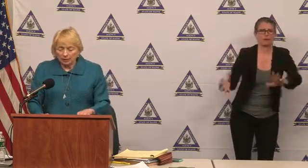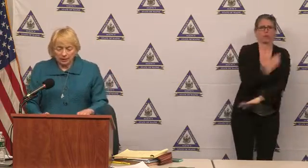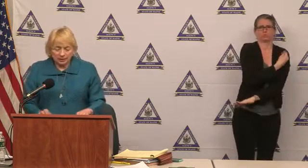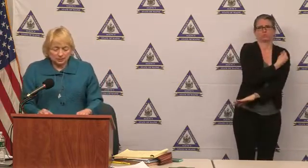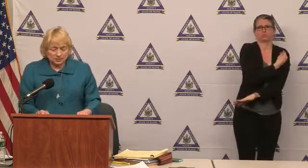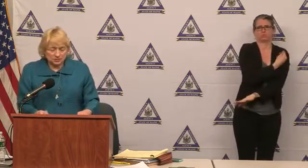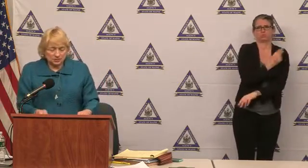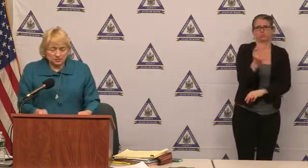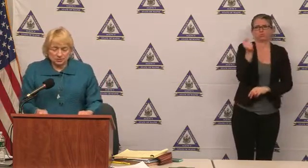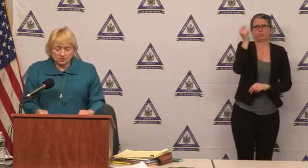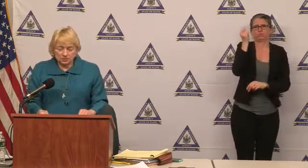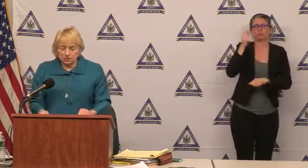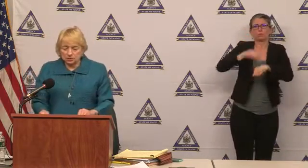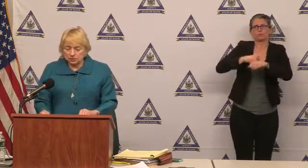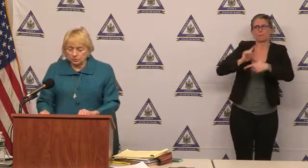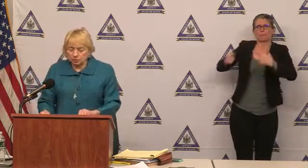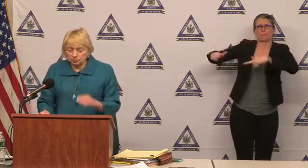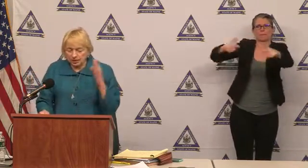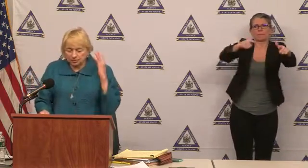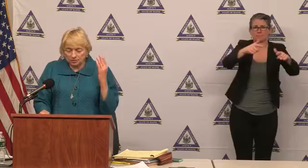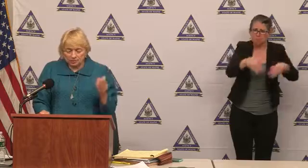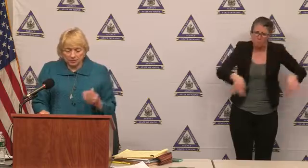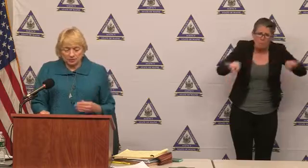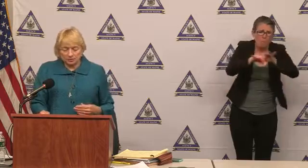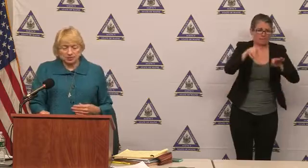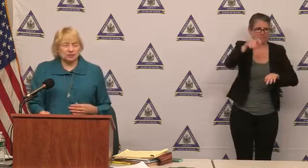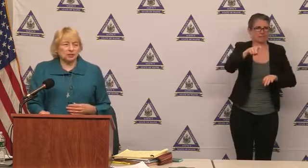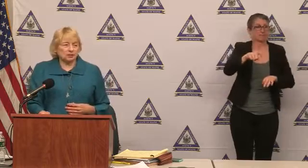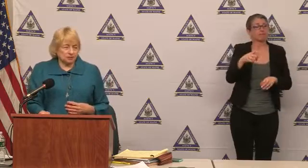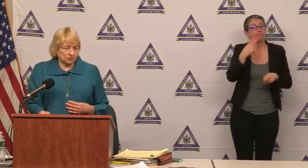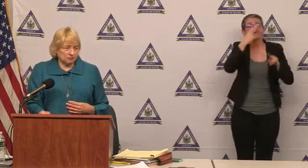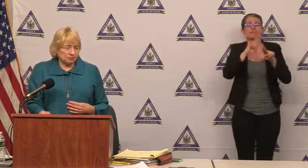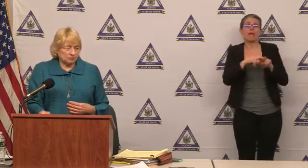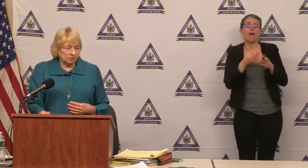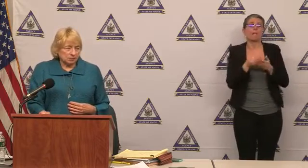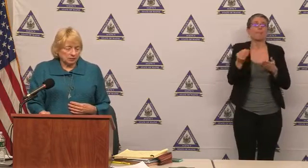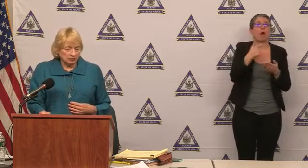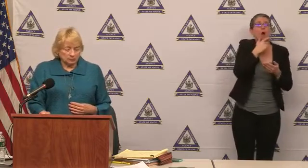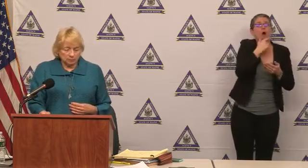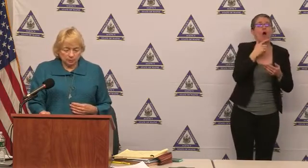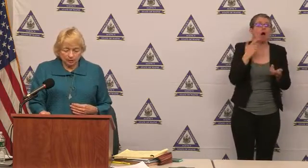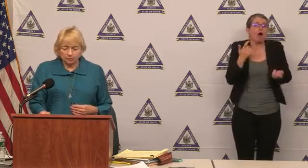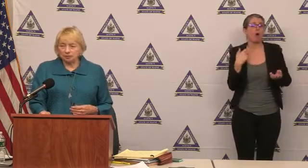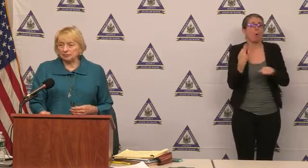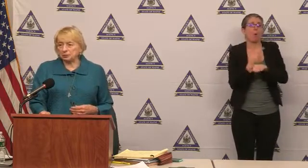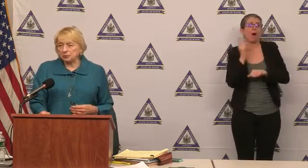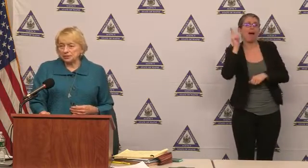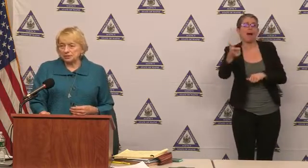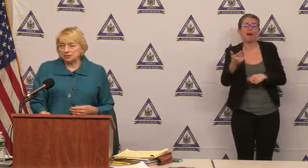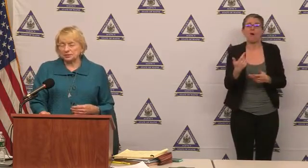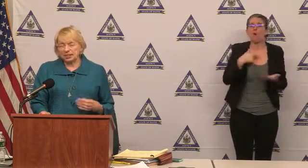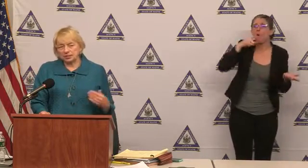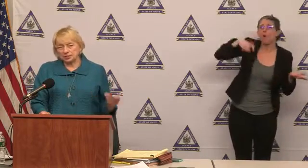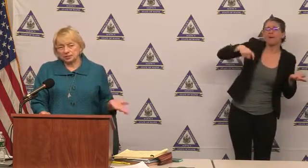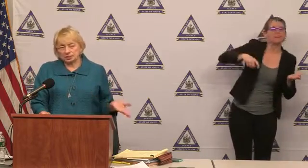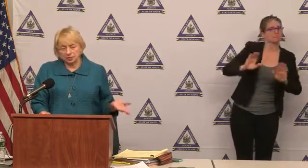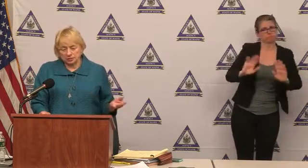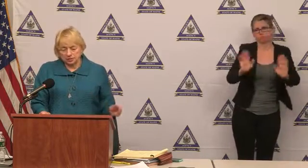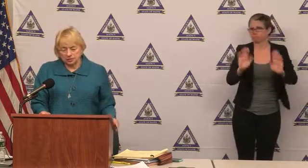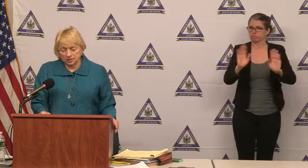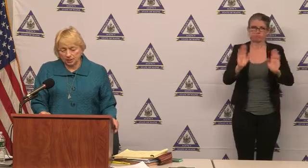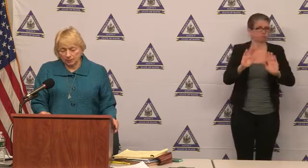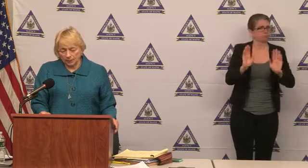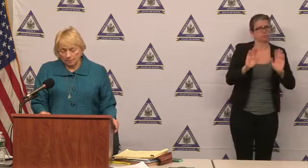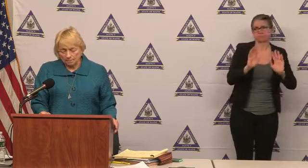I recognize these decisions create significant difficulties for people and for businesses and entities across